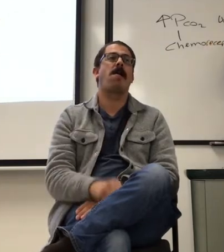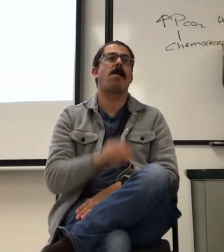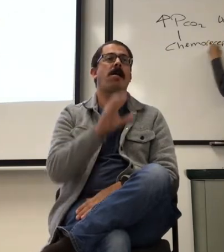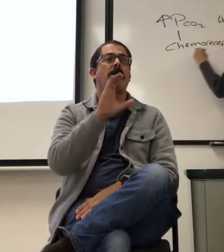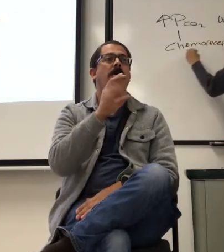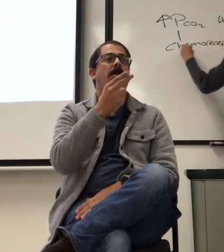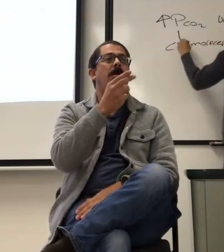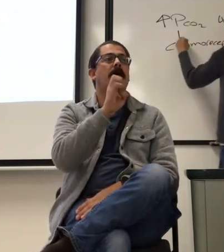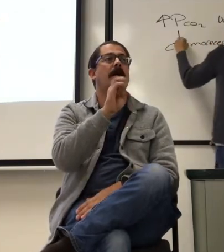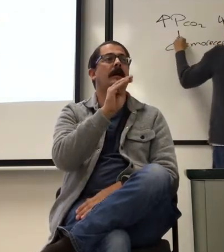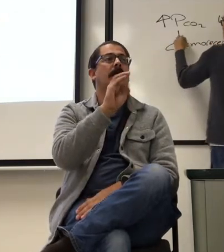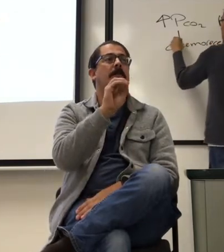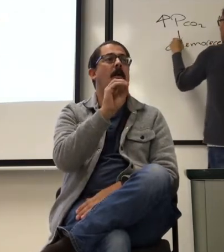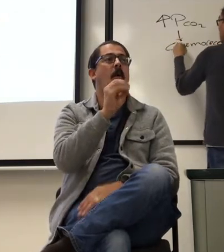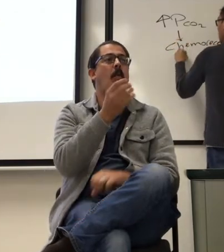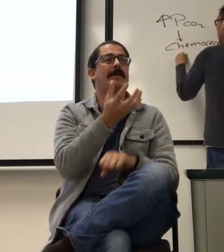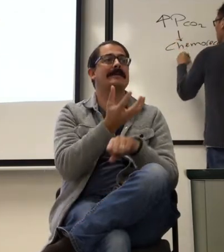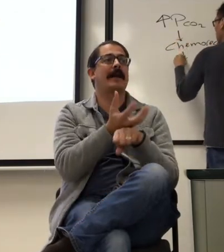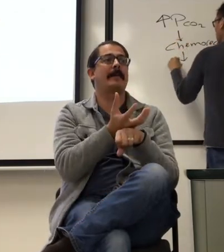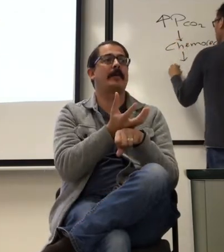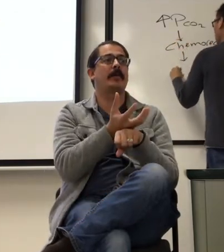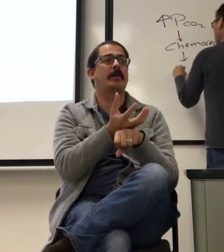Chemoreceptors,